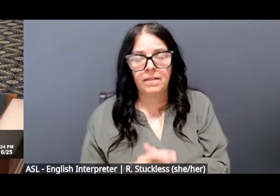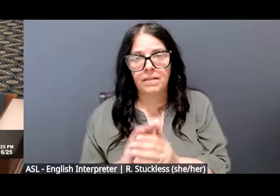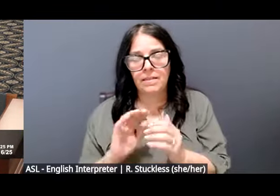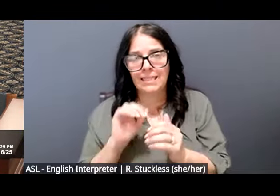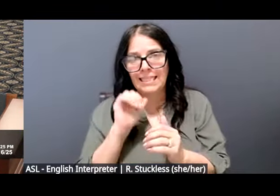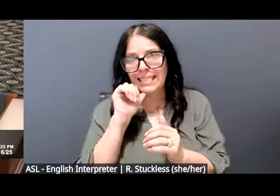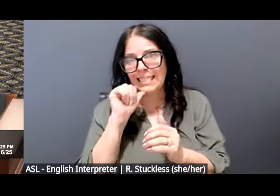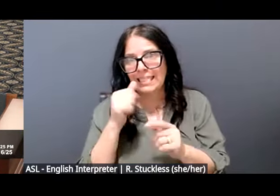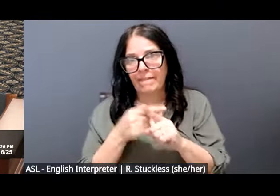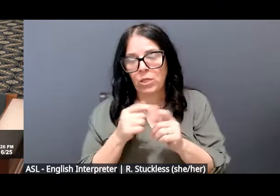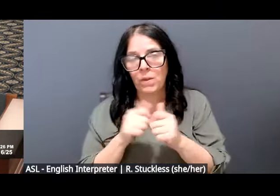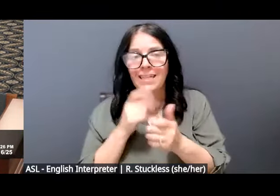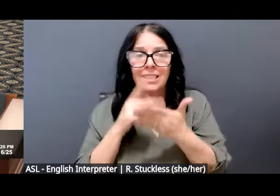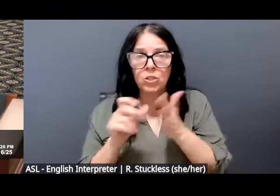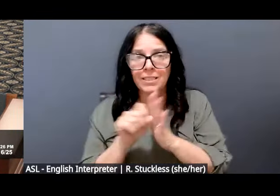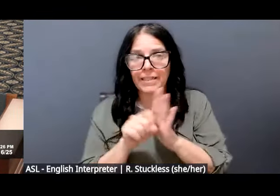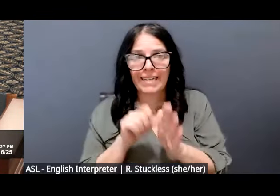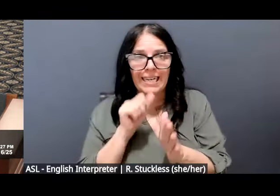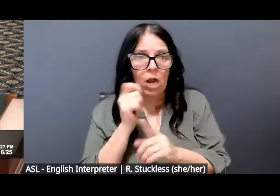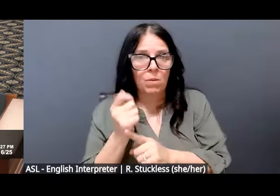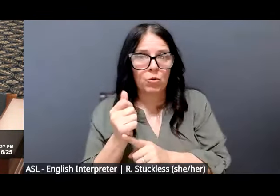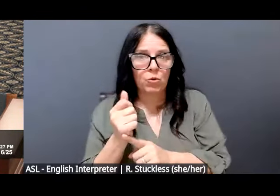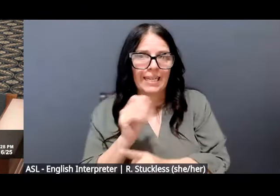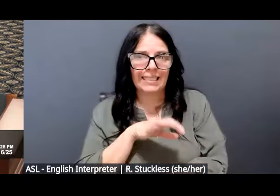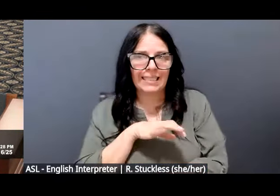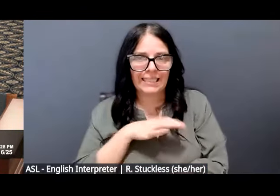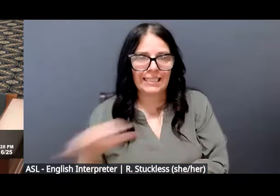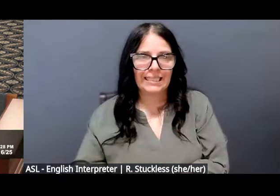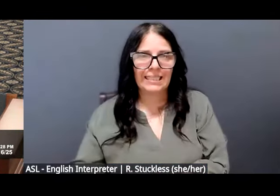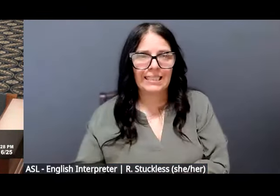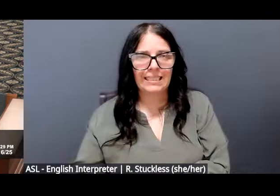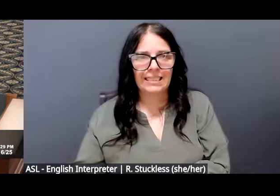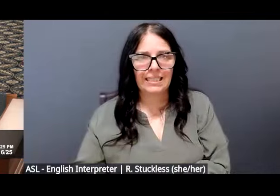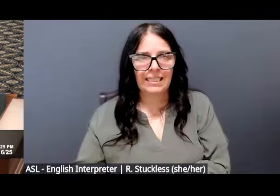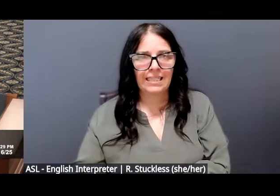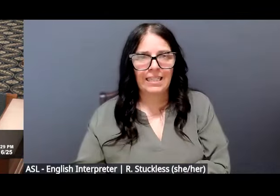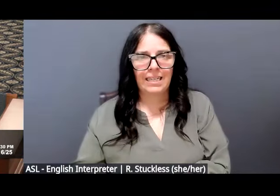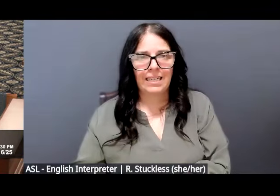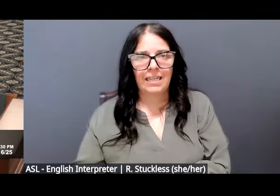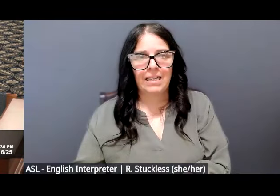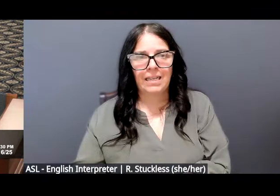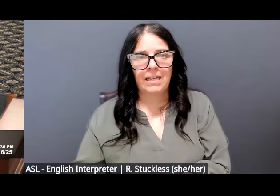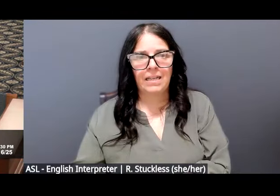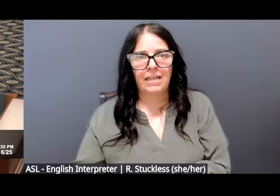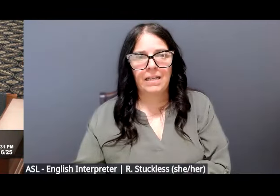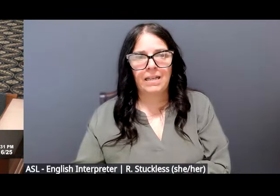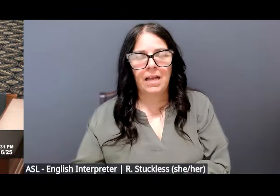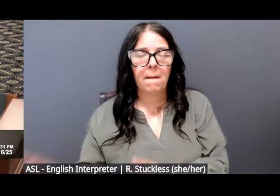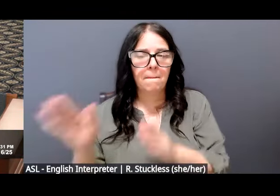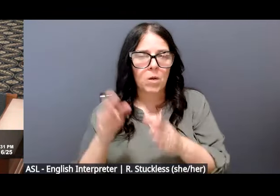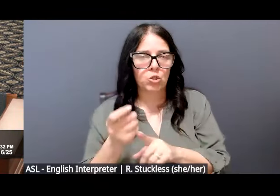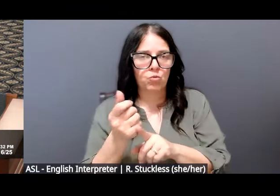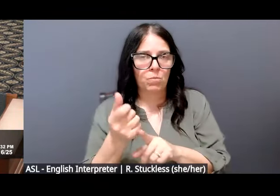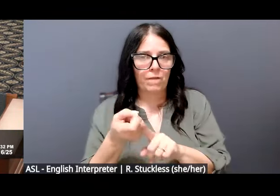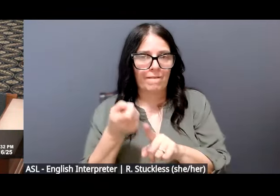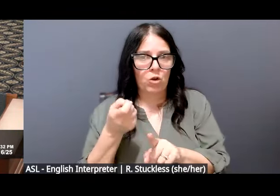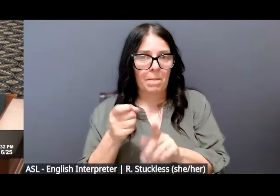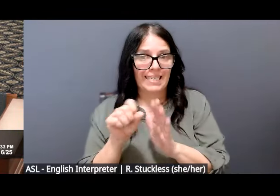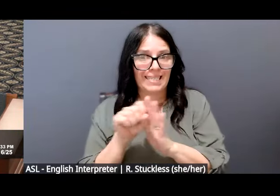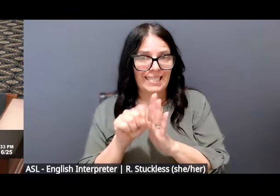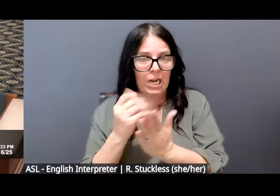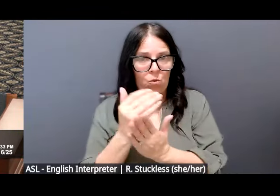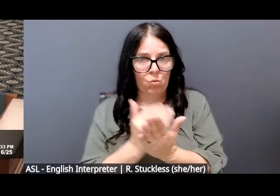removing a citizen. A person removed from the state rolls for not being a citizen is not eligible to vote in the federal